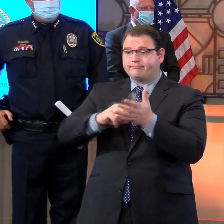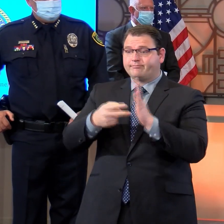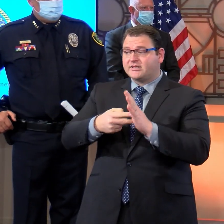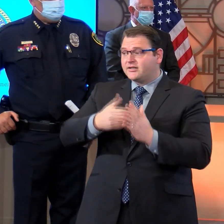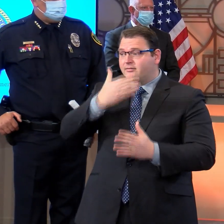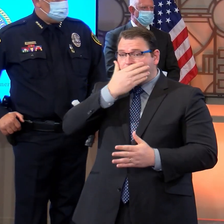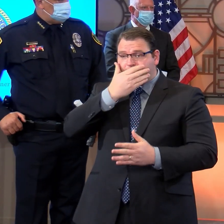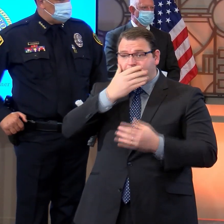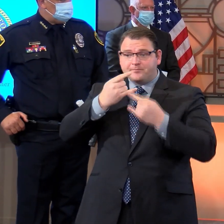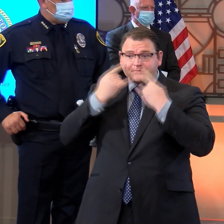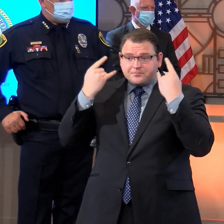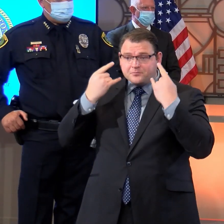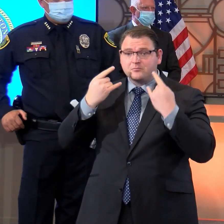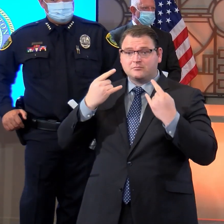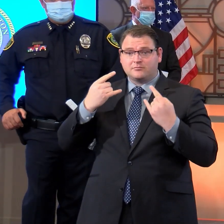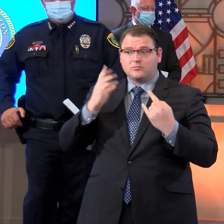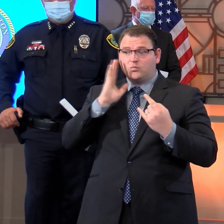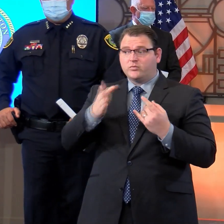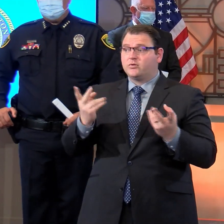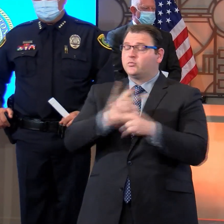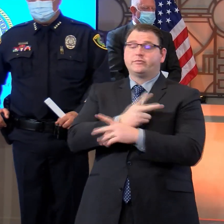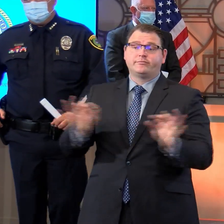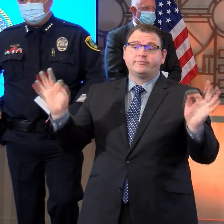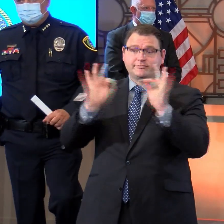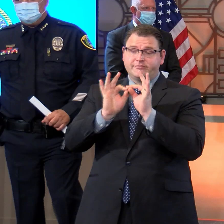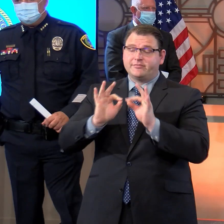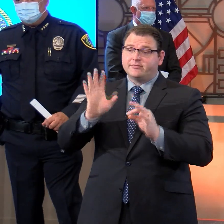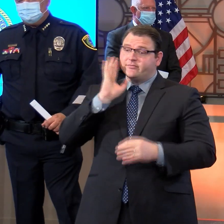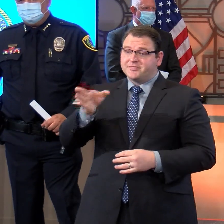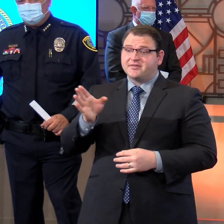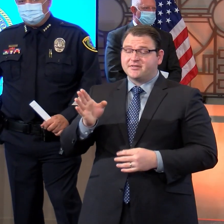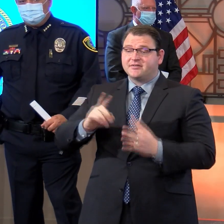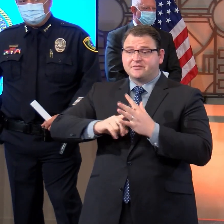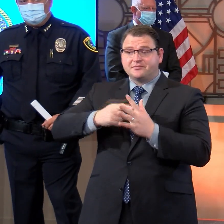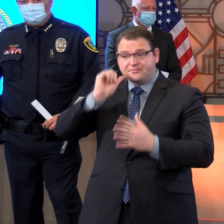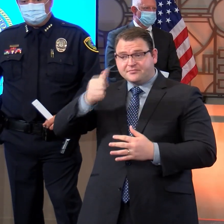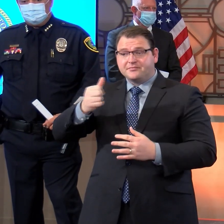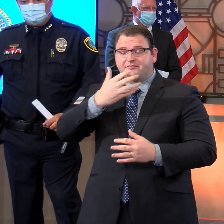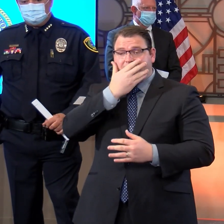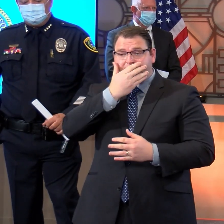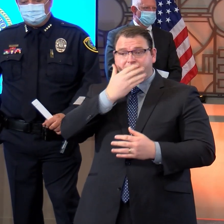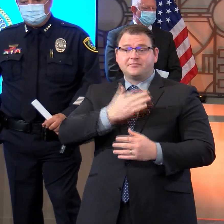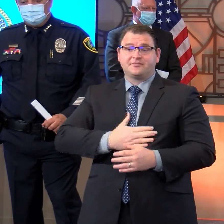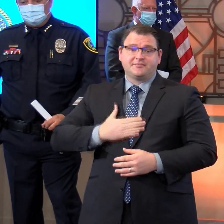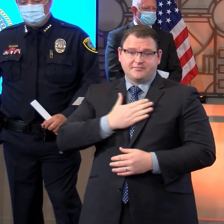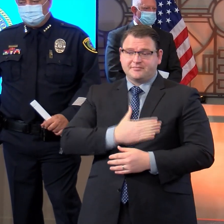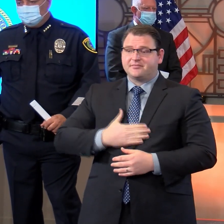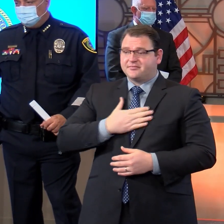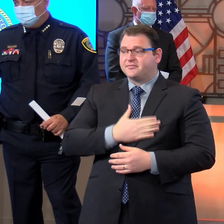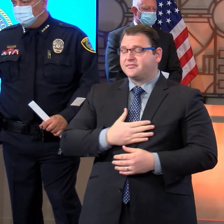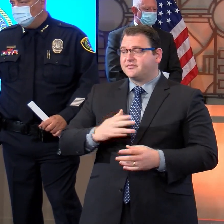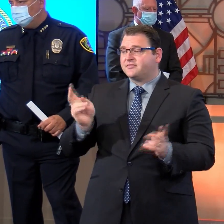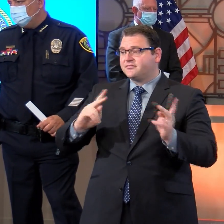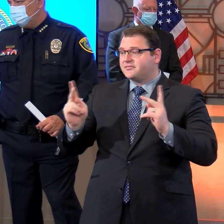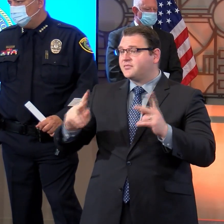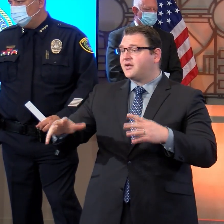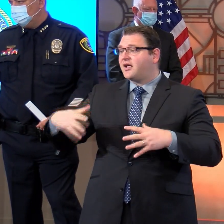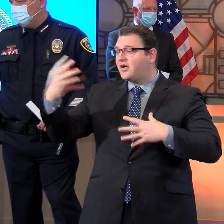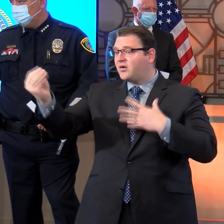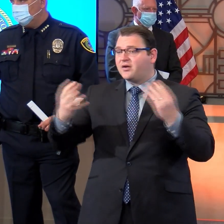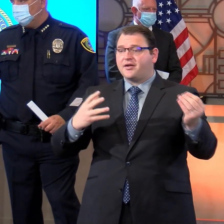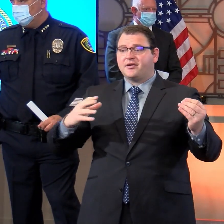face coverings will be even more important starting tomorrow as people start to come together a little bit